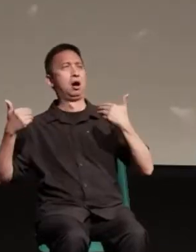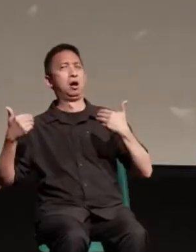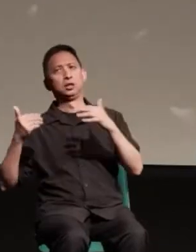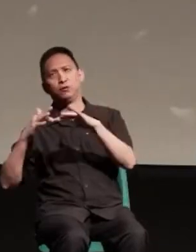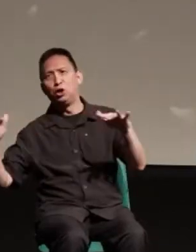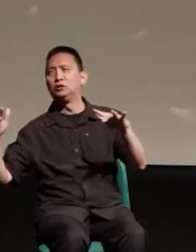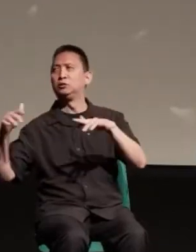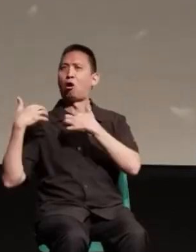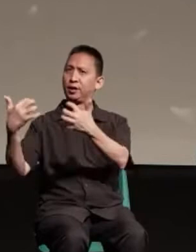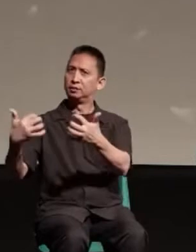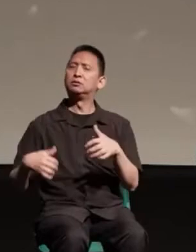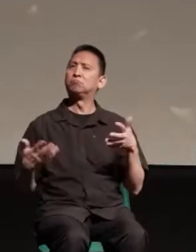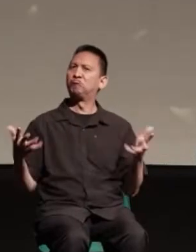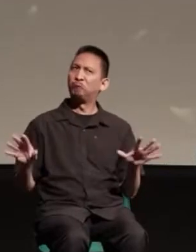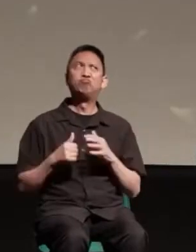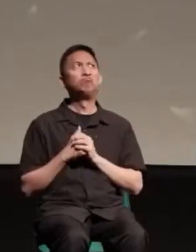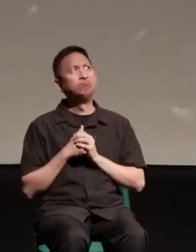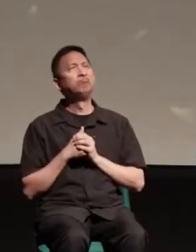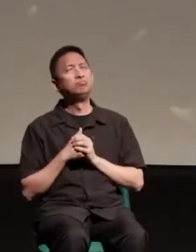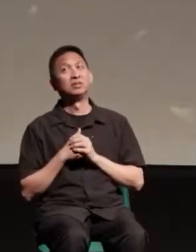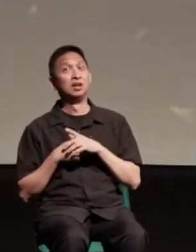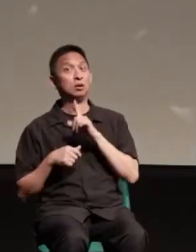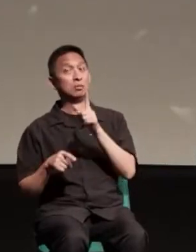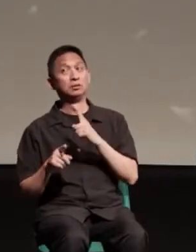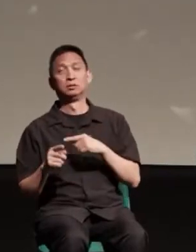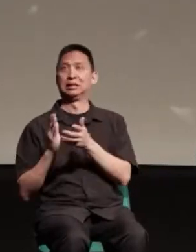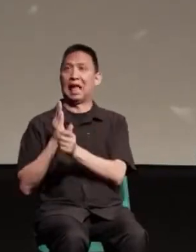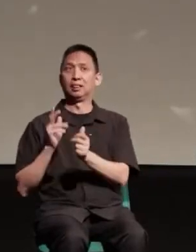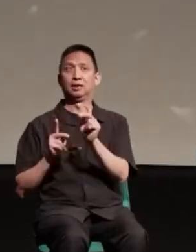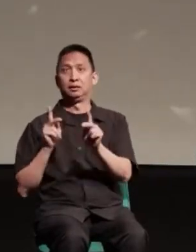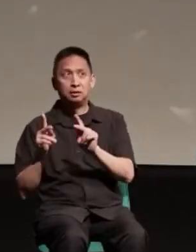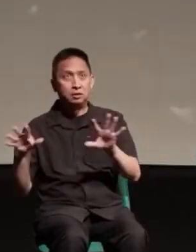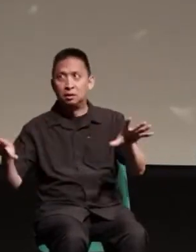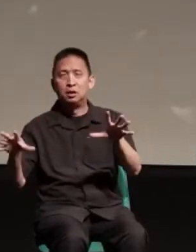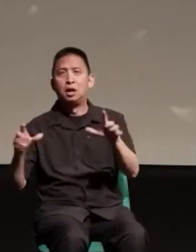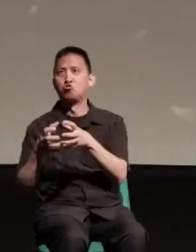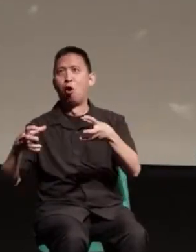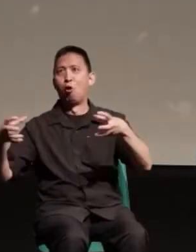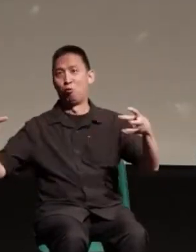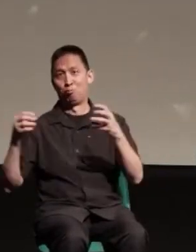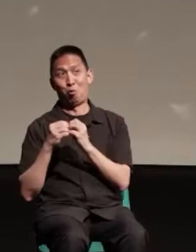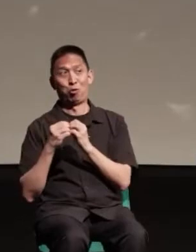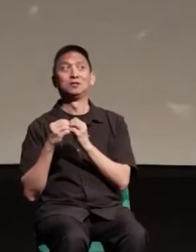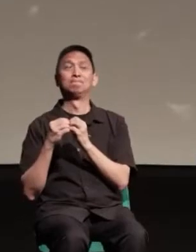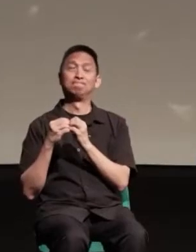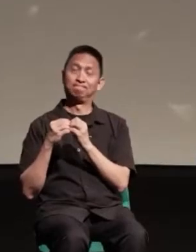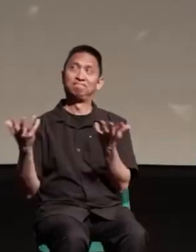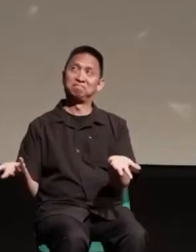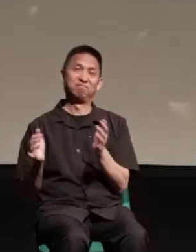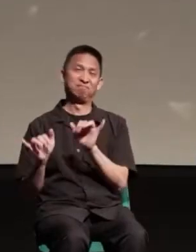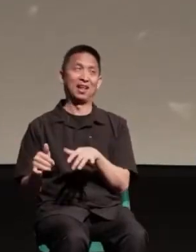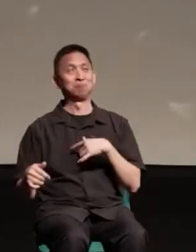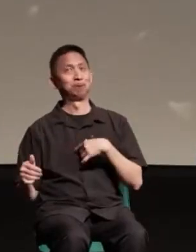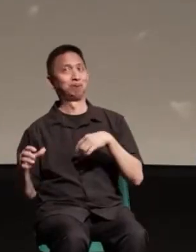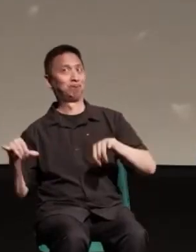audiences, and broadening the talent pool. So I don't want to just hype up that content, but I think that